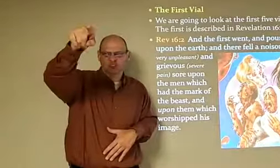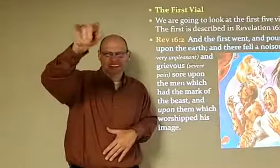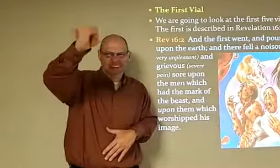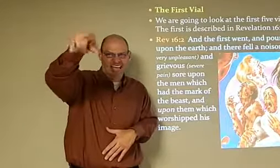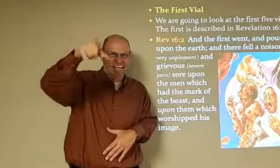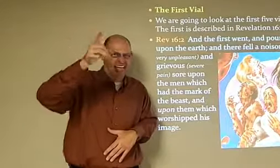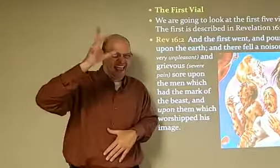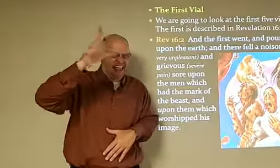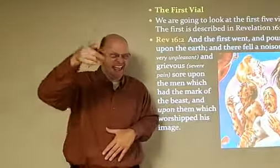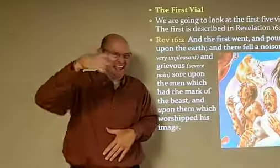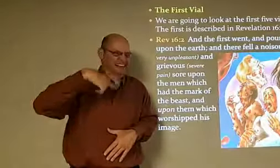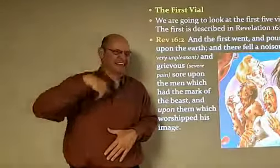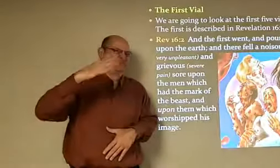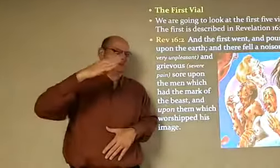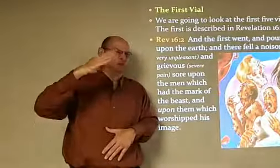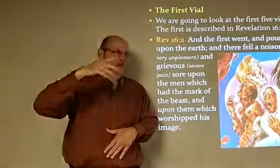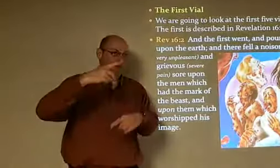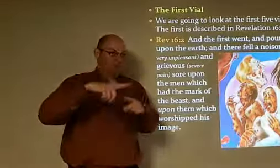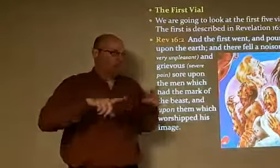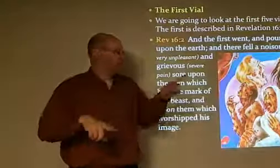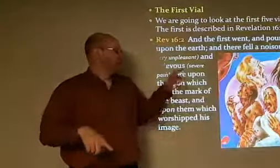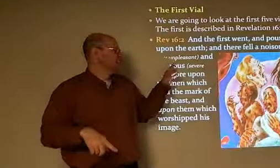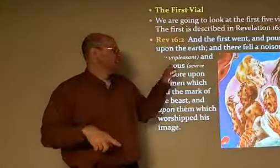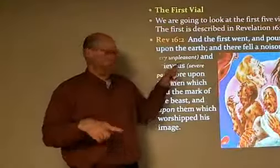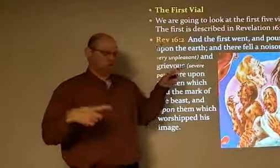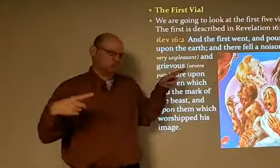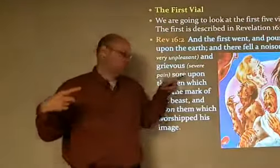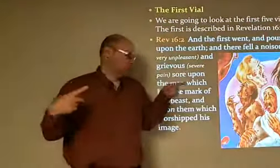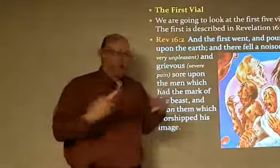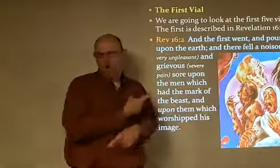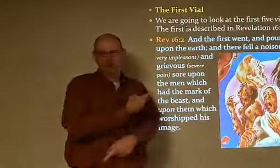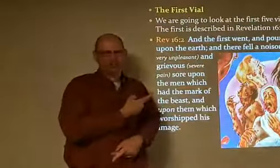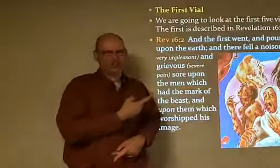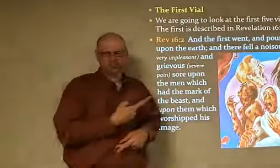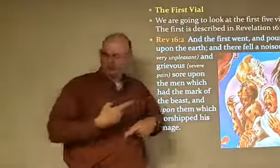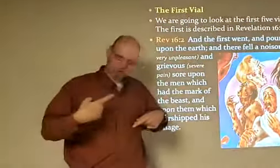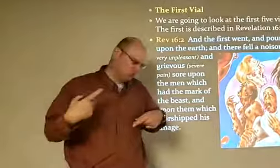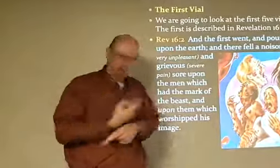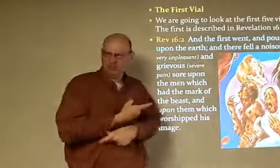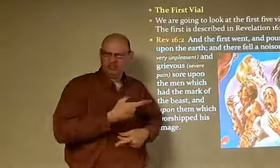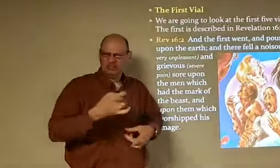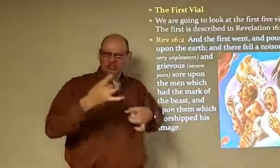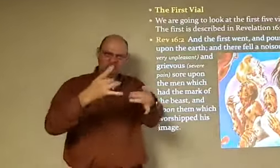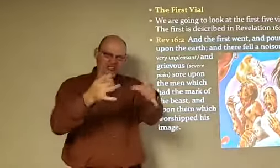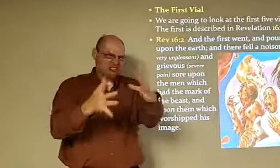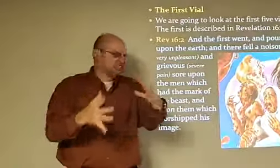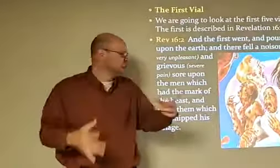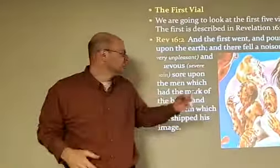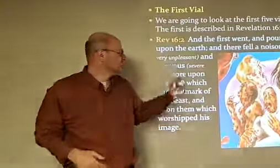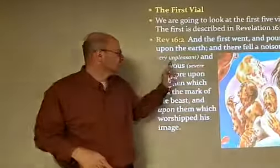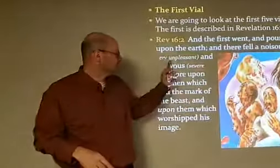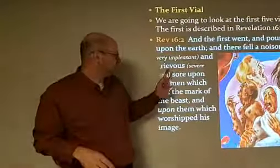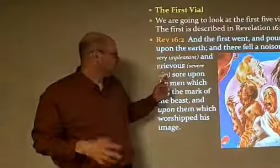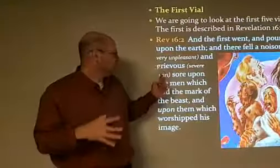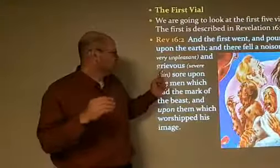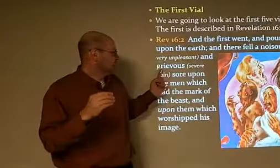It's, you know, country. It's kind of country tank. But it smells, you can smell it, you know, sifting